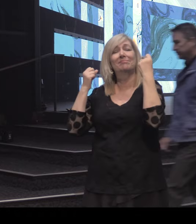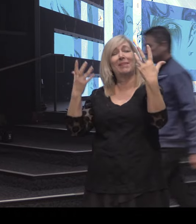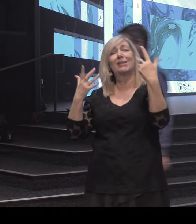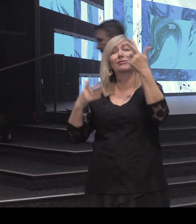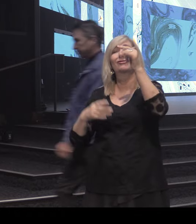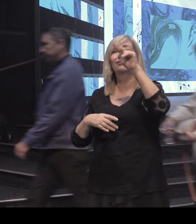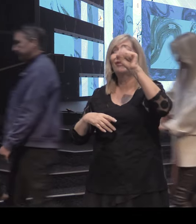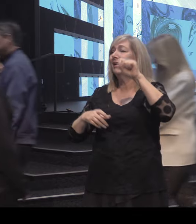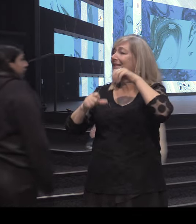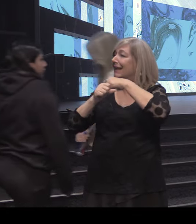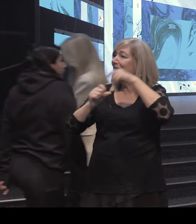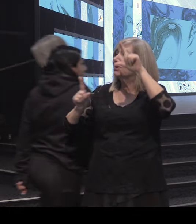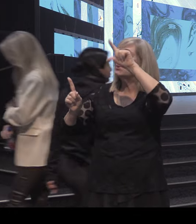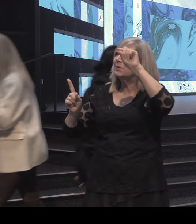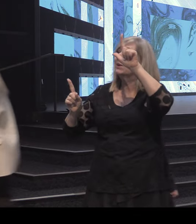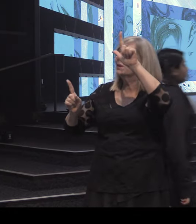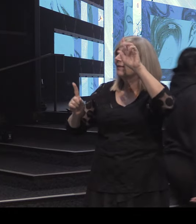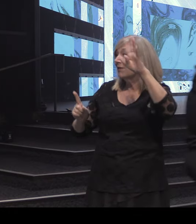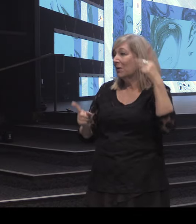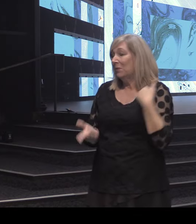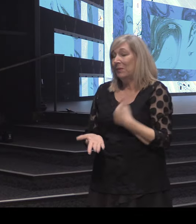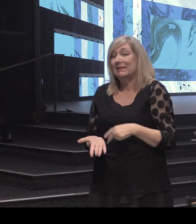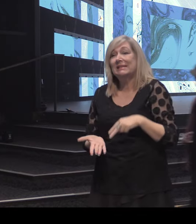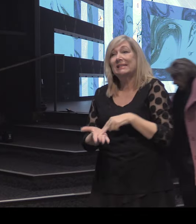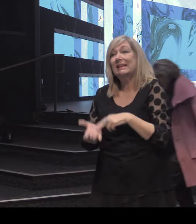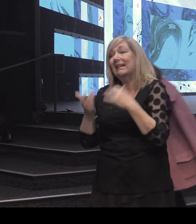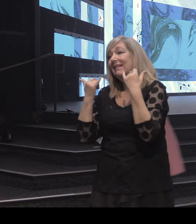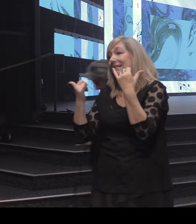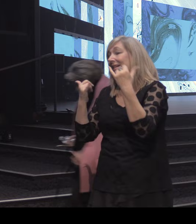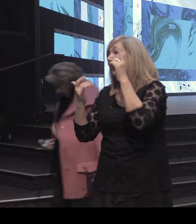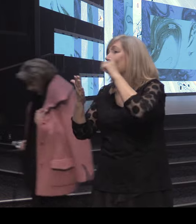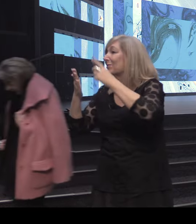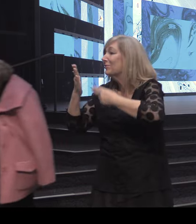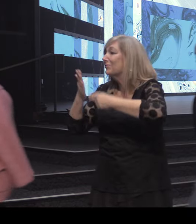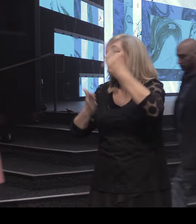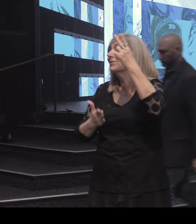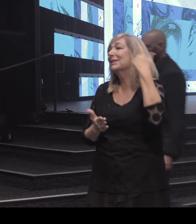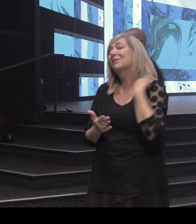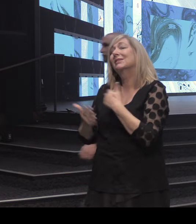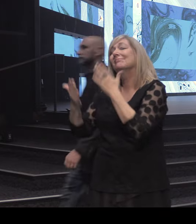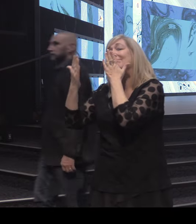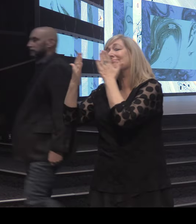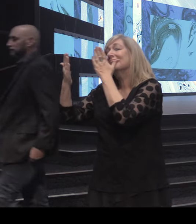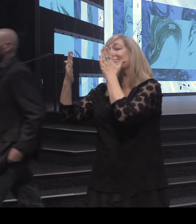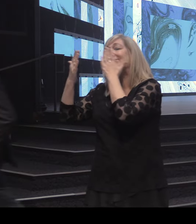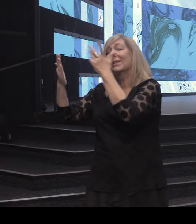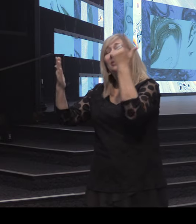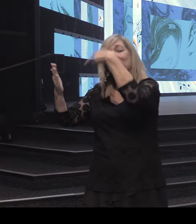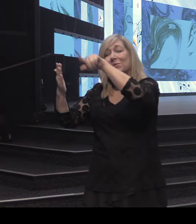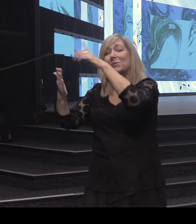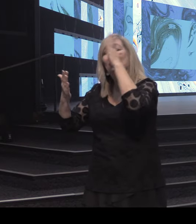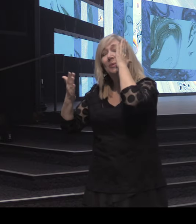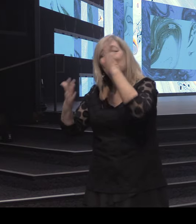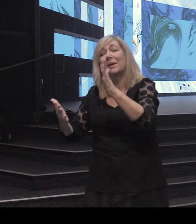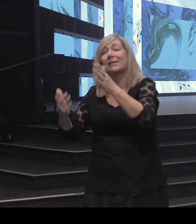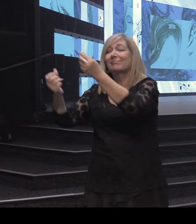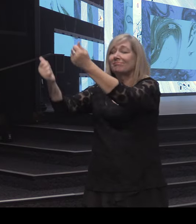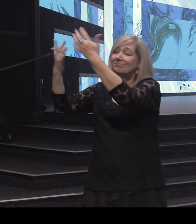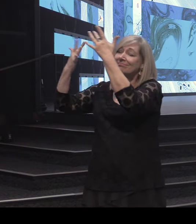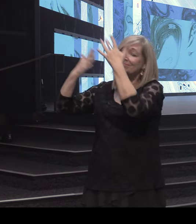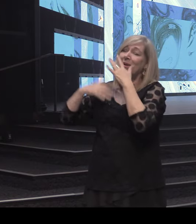in 2024. As we stand for truth, we thank you that you are about to release your